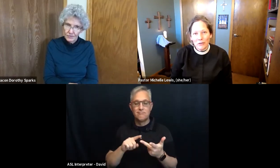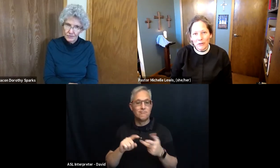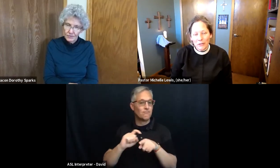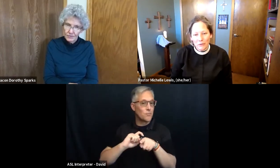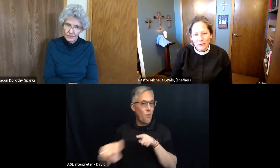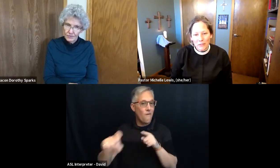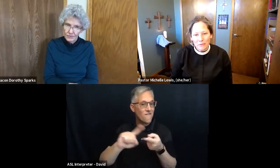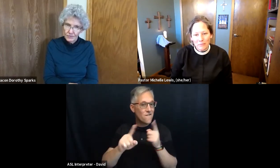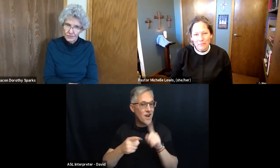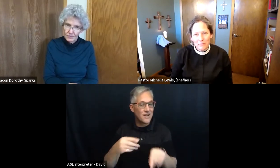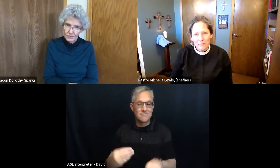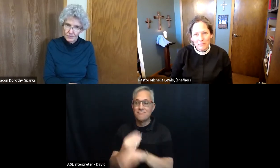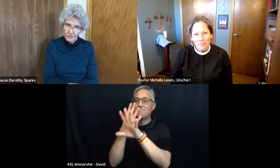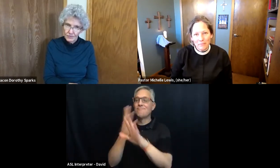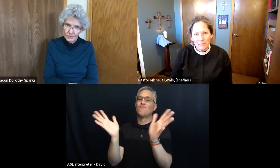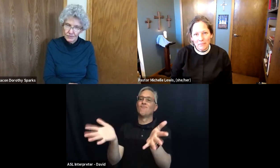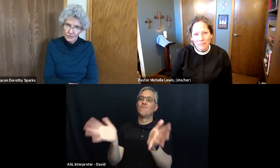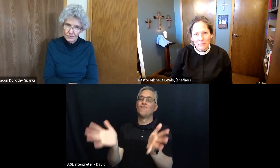to share the good news.